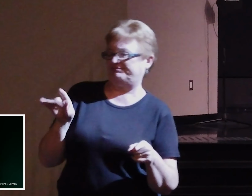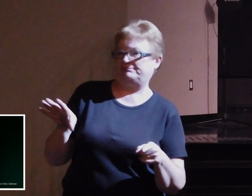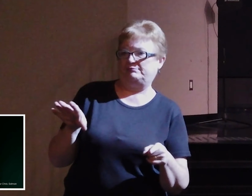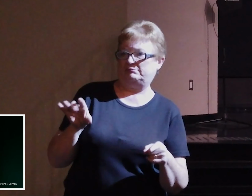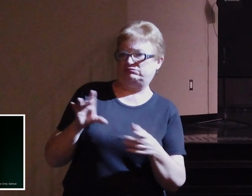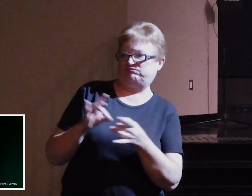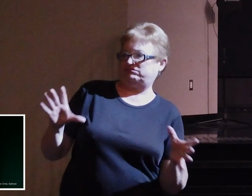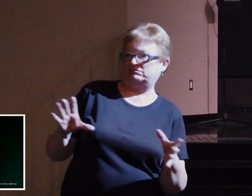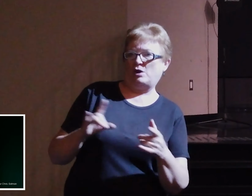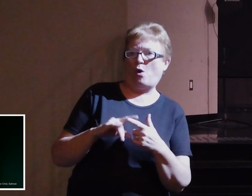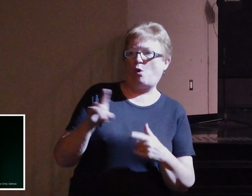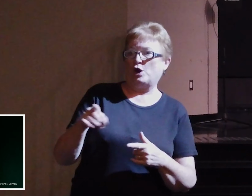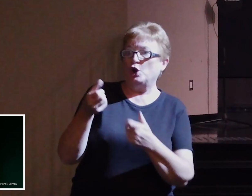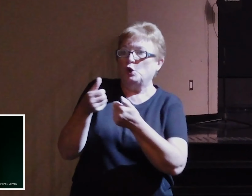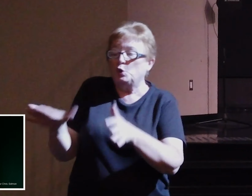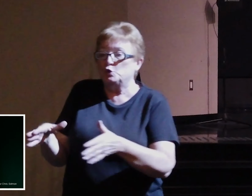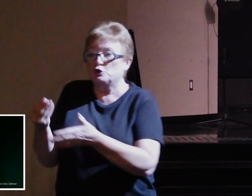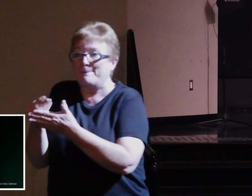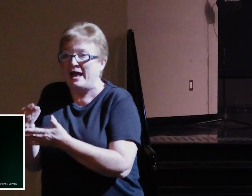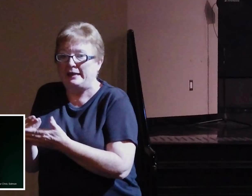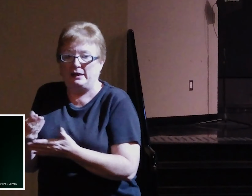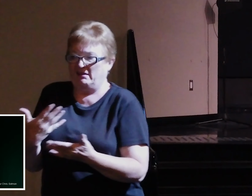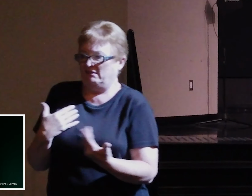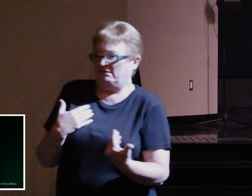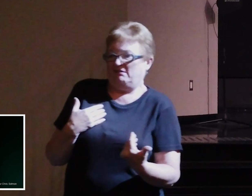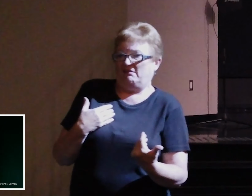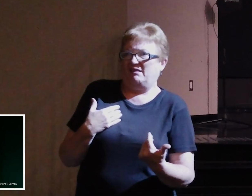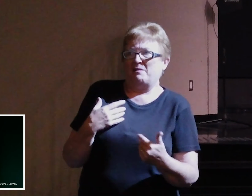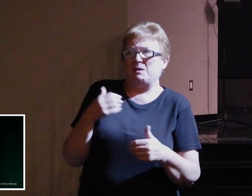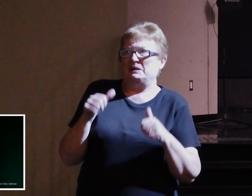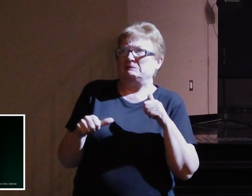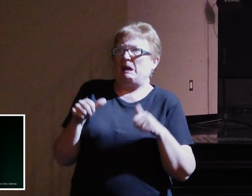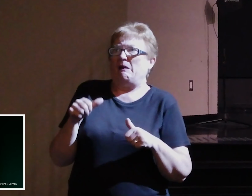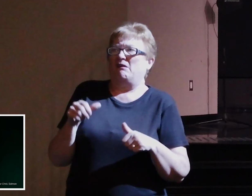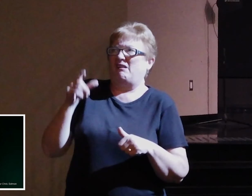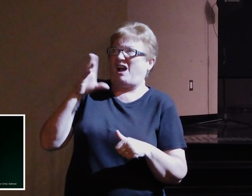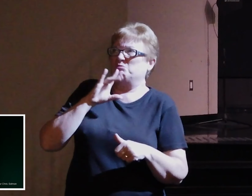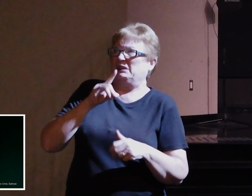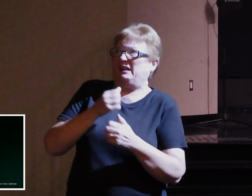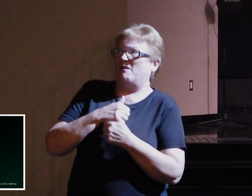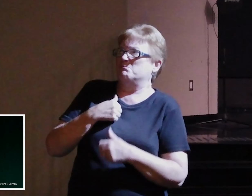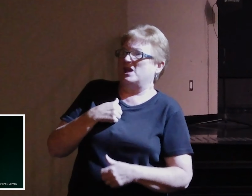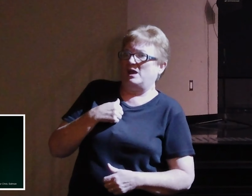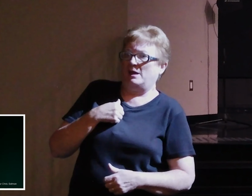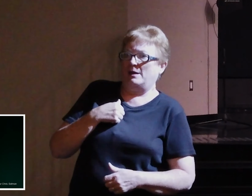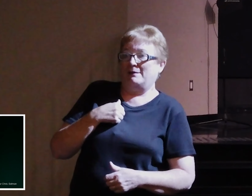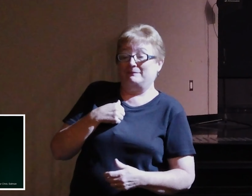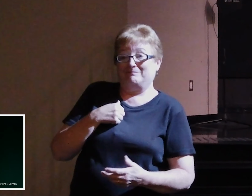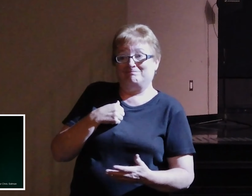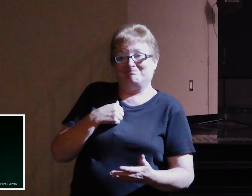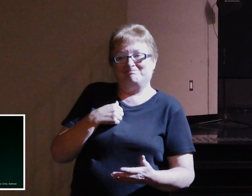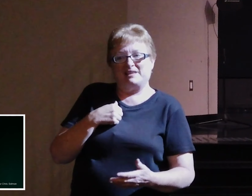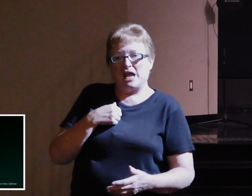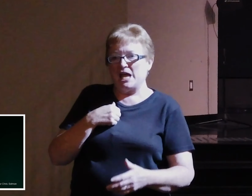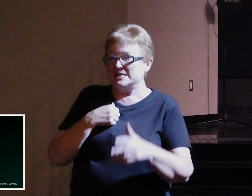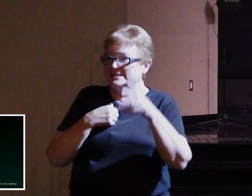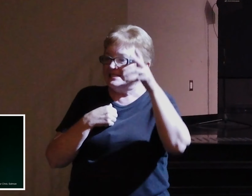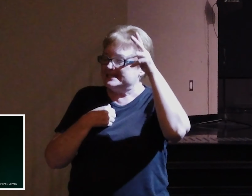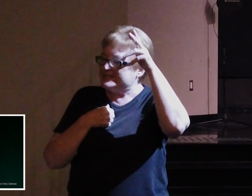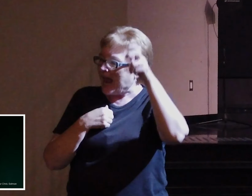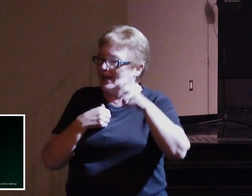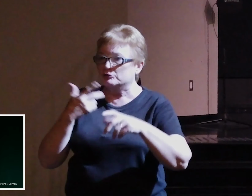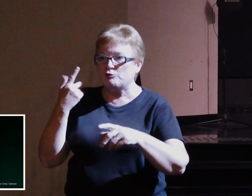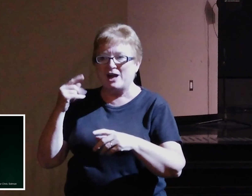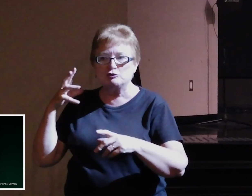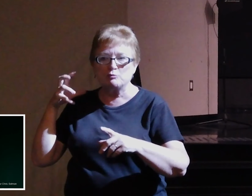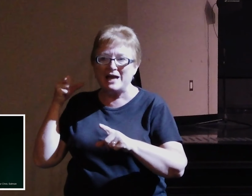you might start to doubt God's love for you. And that would be one of Satan's prime attacks as a